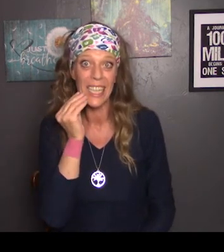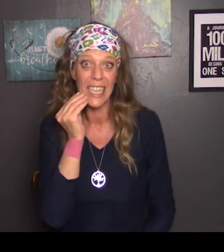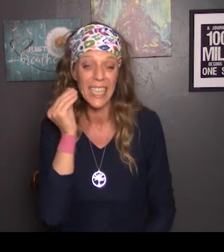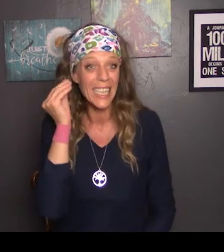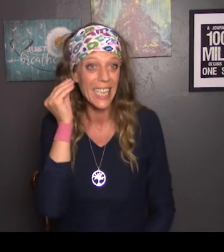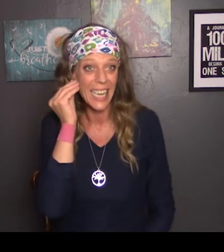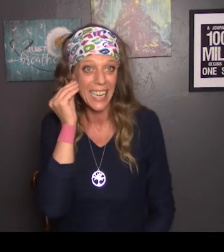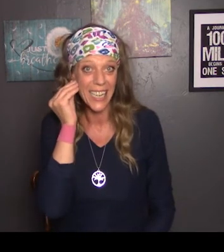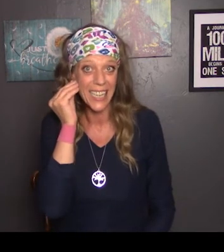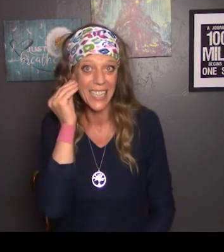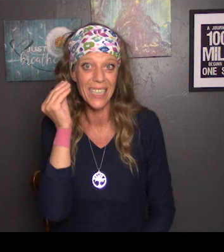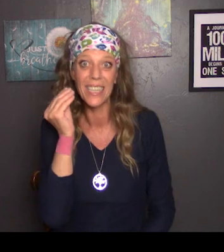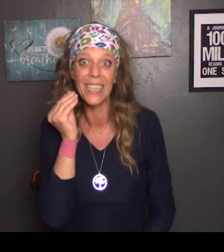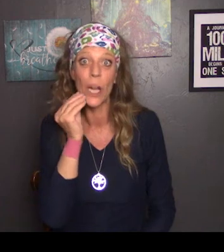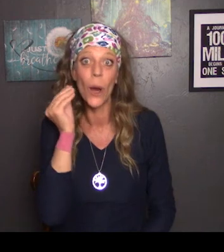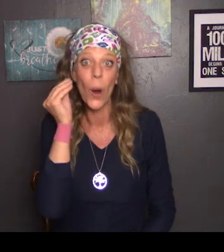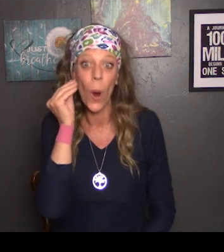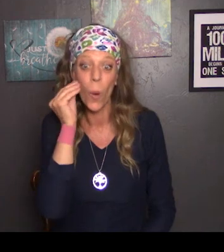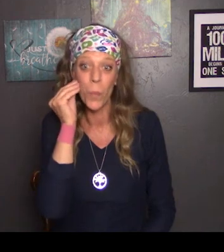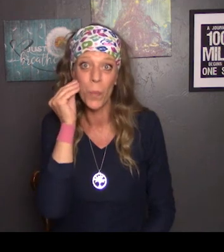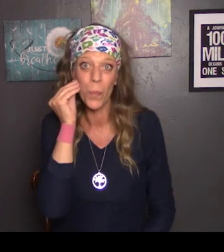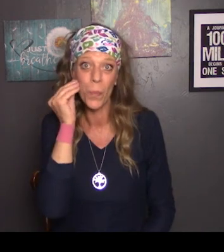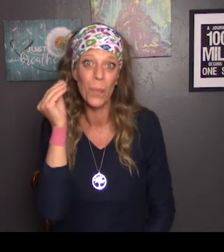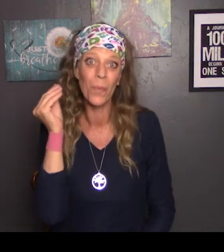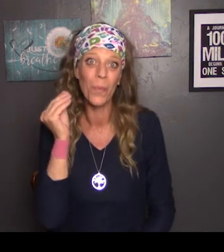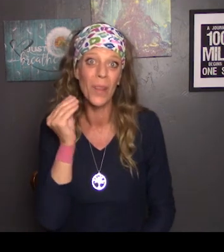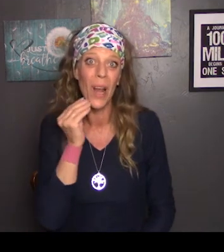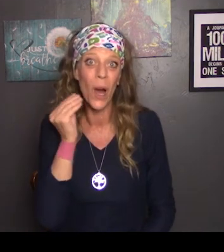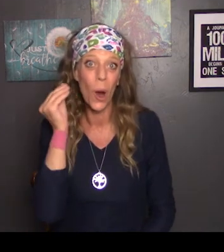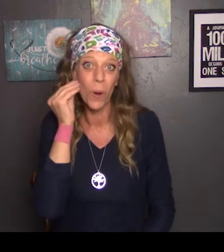Chin to ear, home, home.